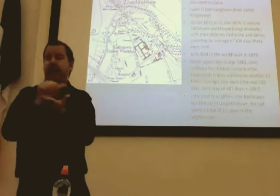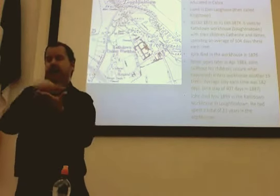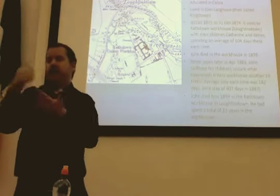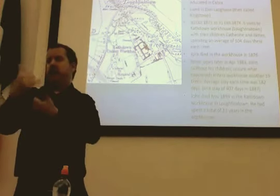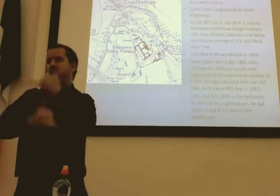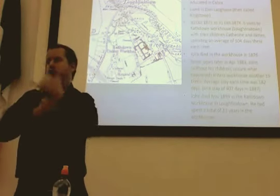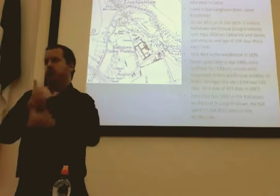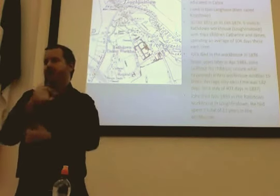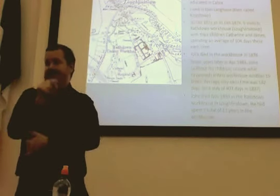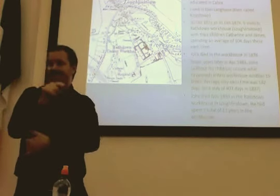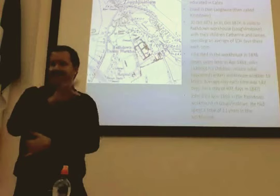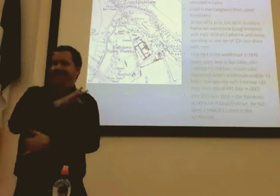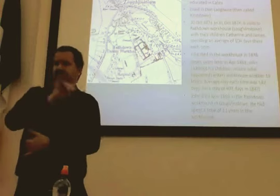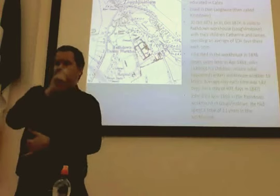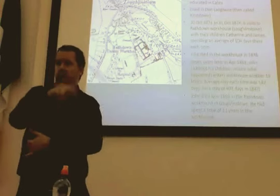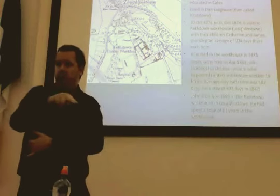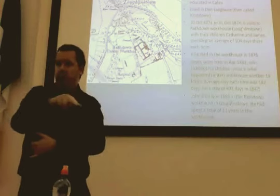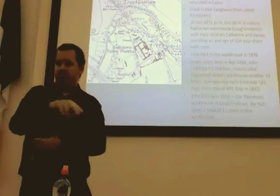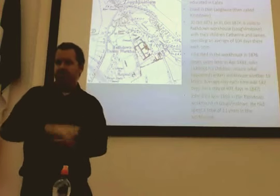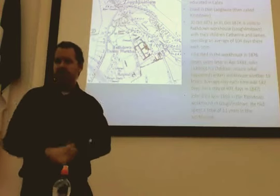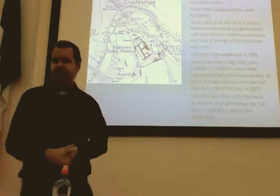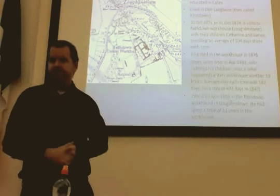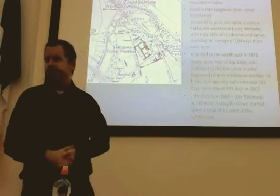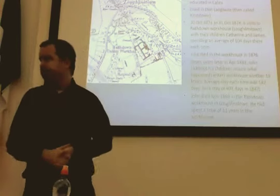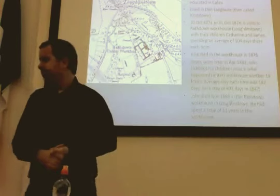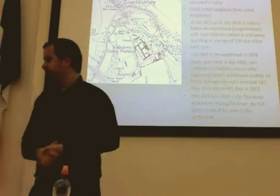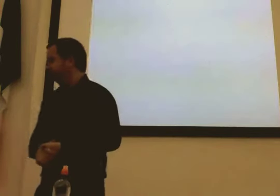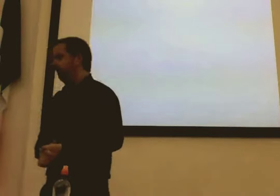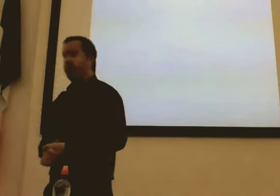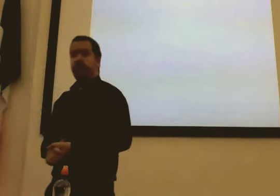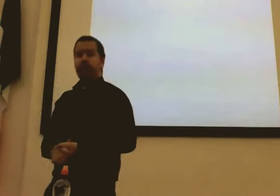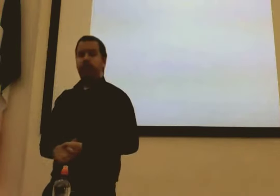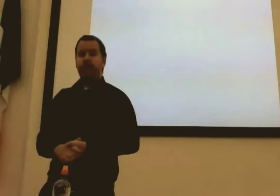In total, he spent 11 years of his life in the workhouse.